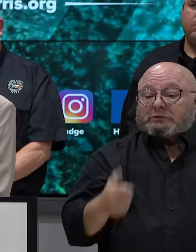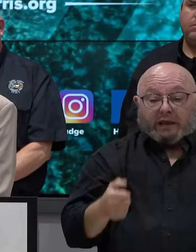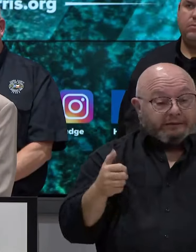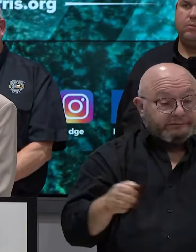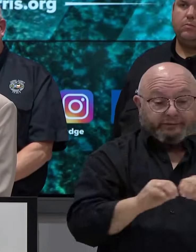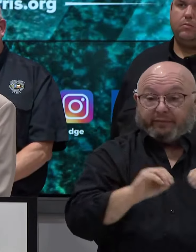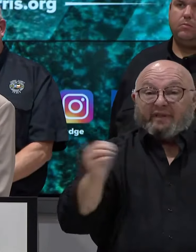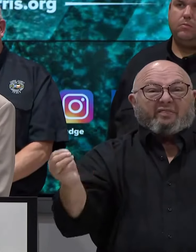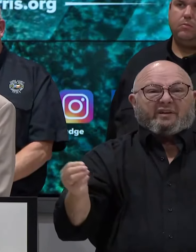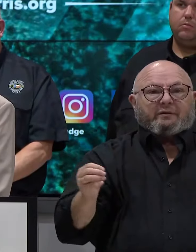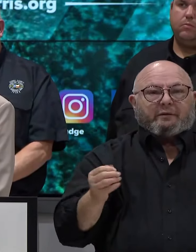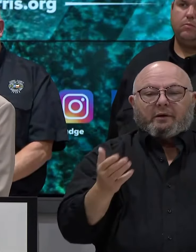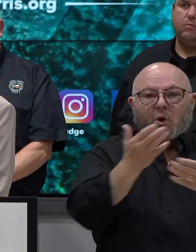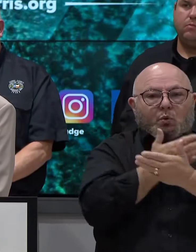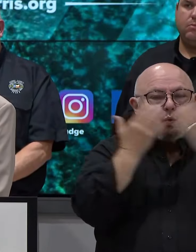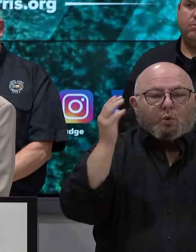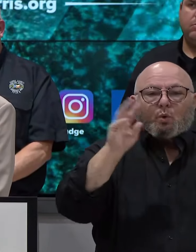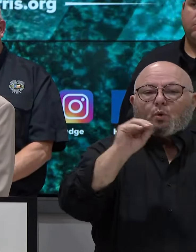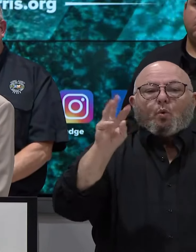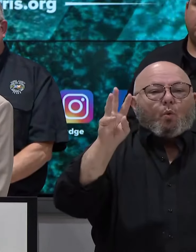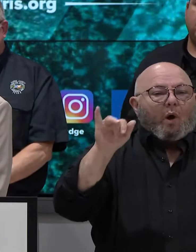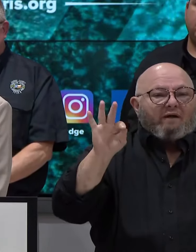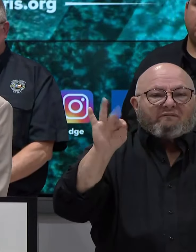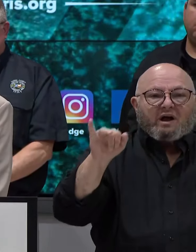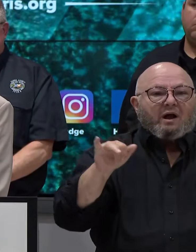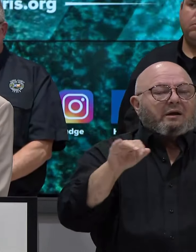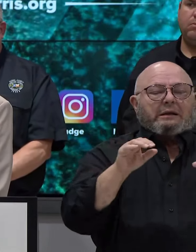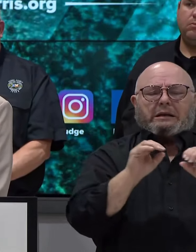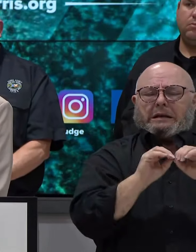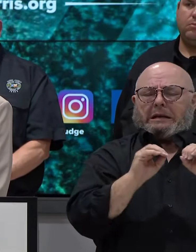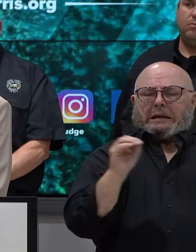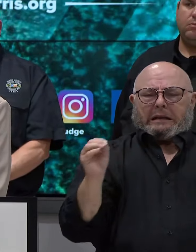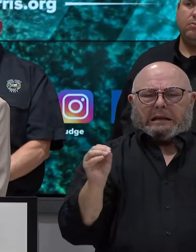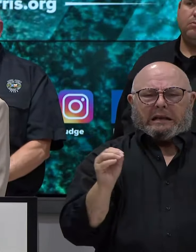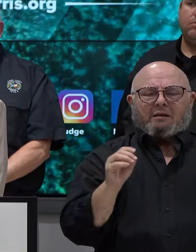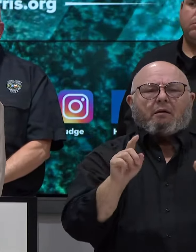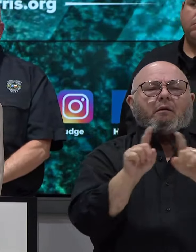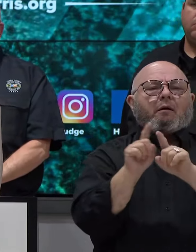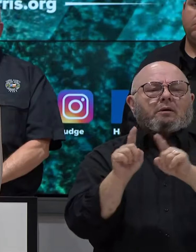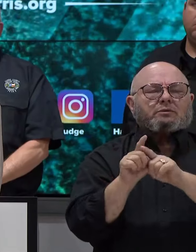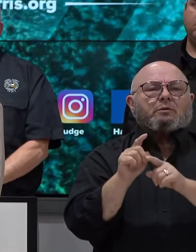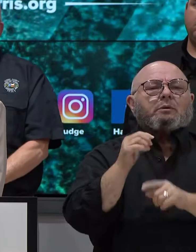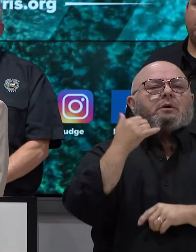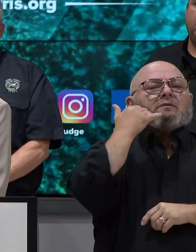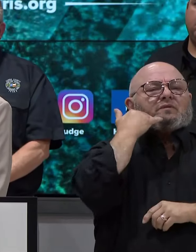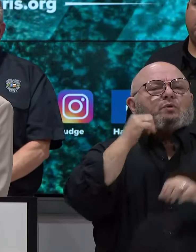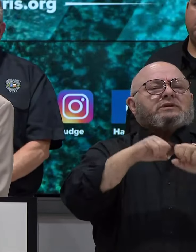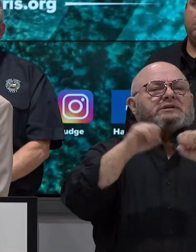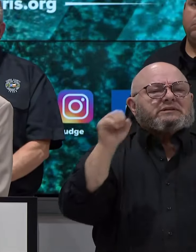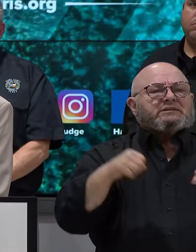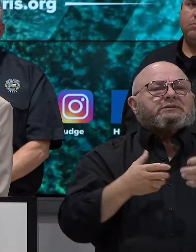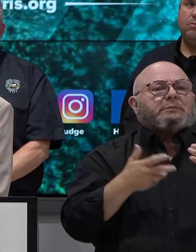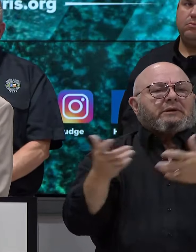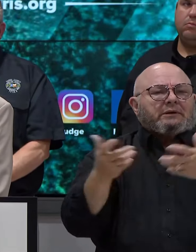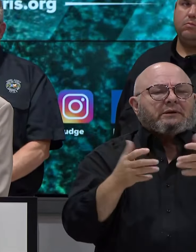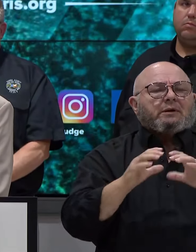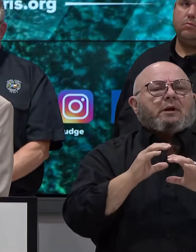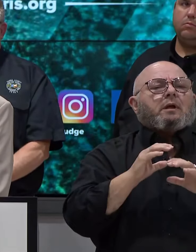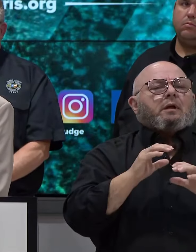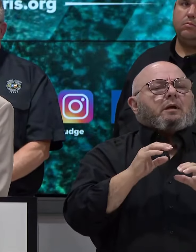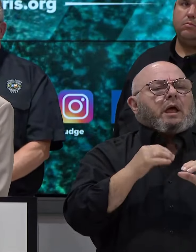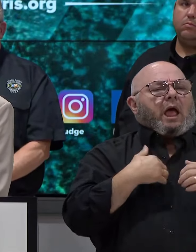out, nothing. I couldn't get Wi-Fi, I couldn't get anything. So I think there's also some telecommunications issues, and some of those may play a role,